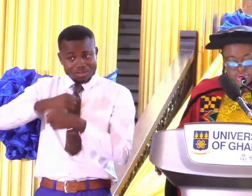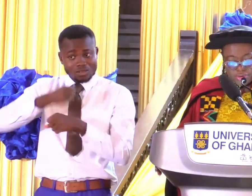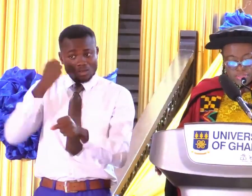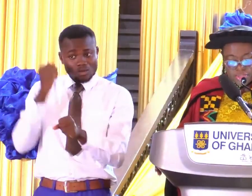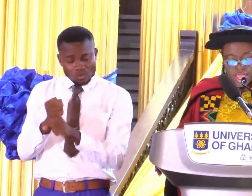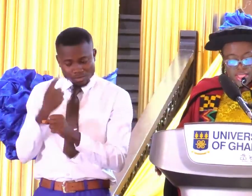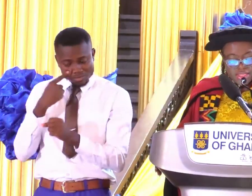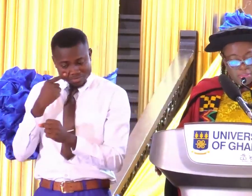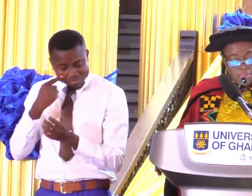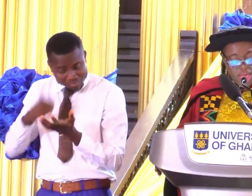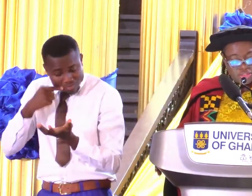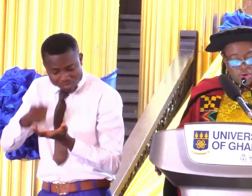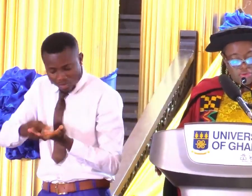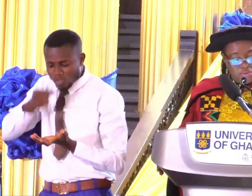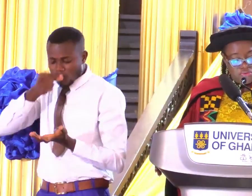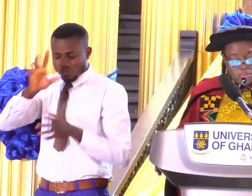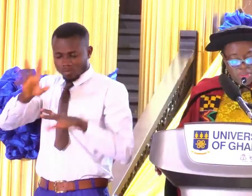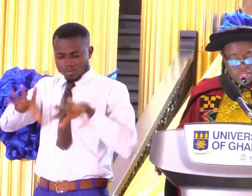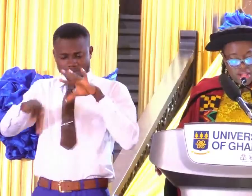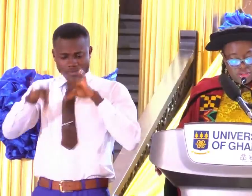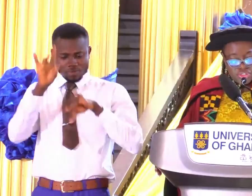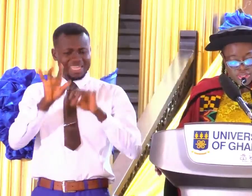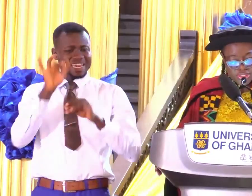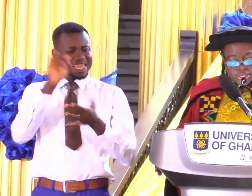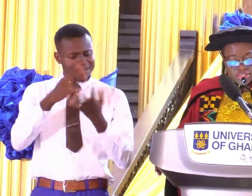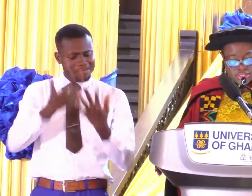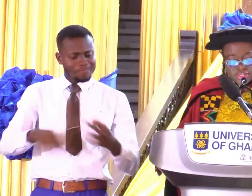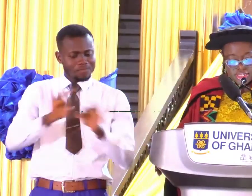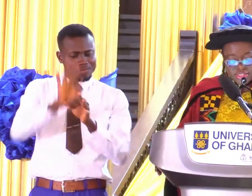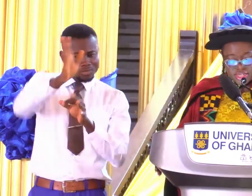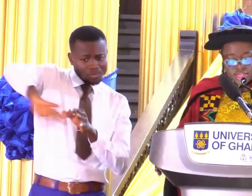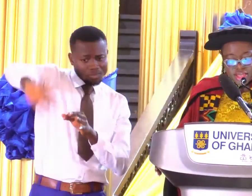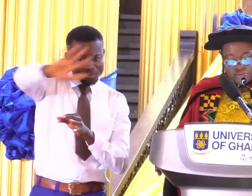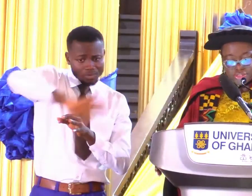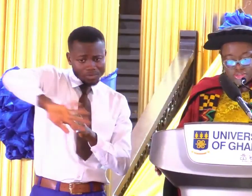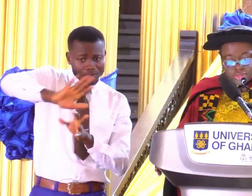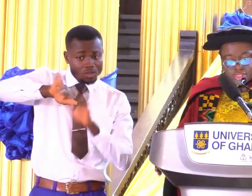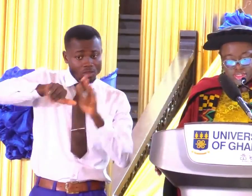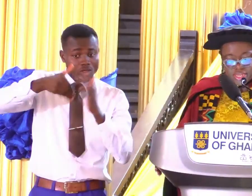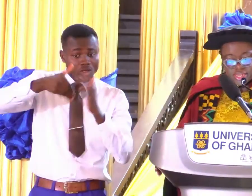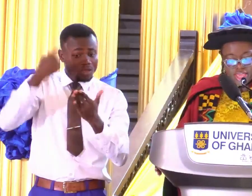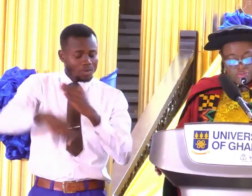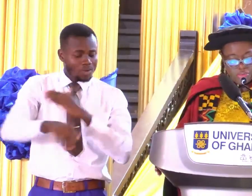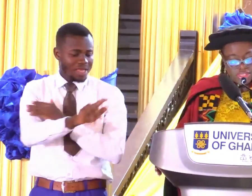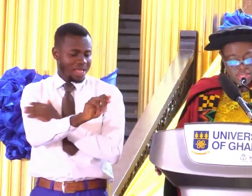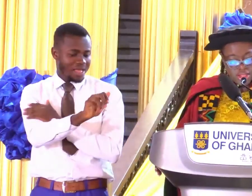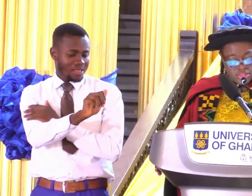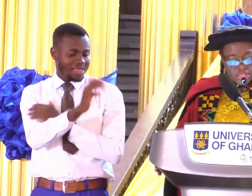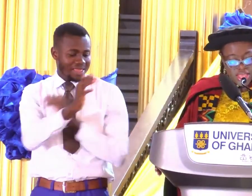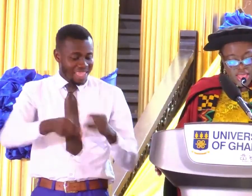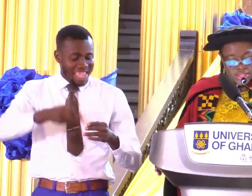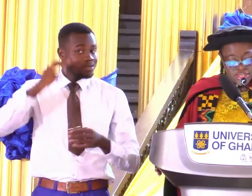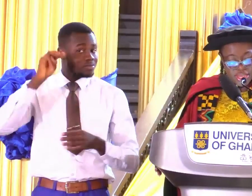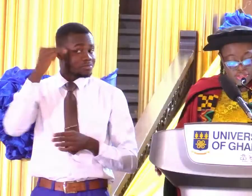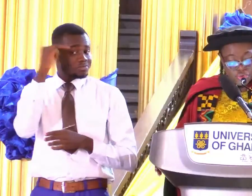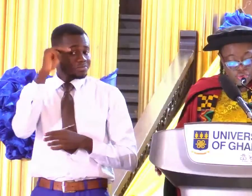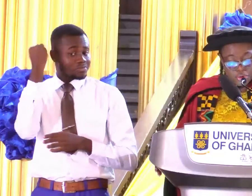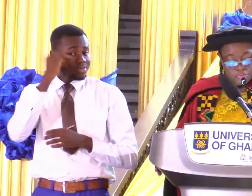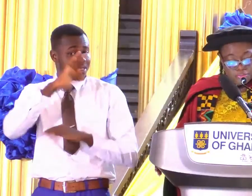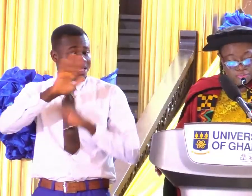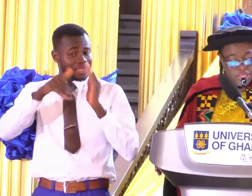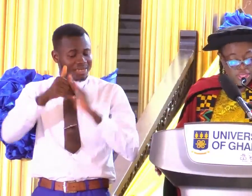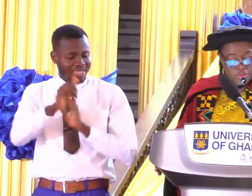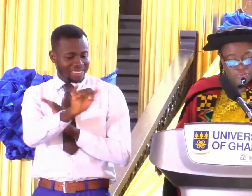discovery, the impact of environmental toxins such as aflatoxins and heavy metals, and